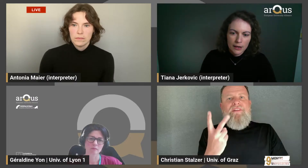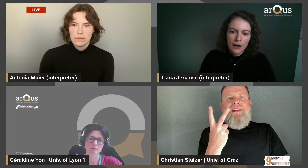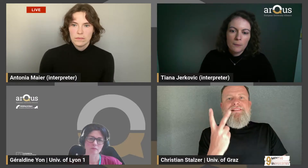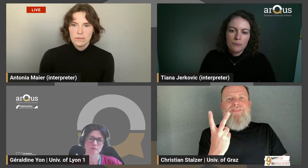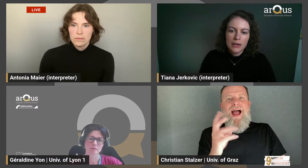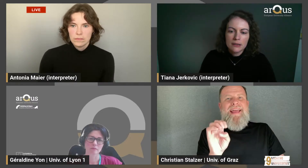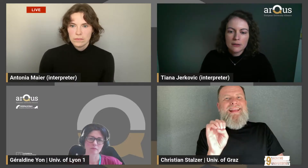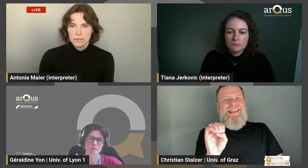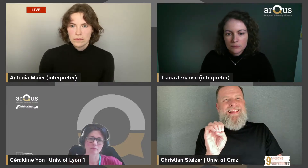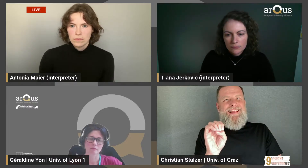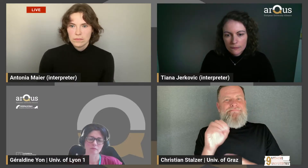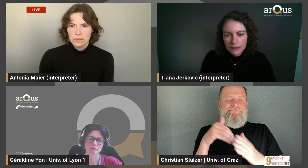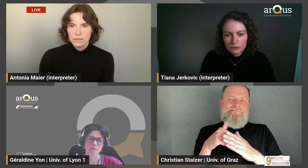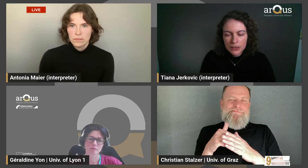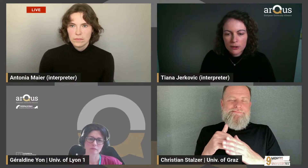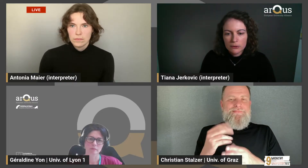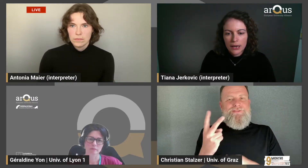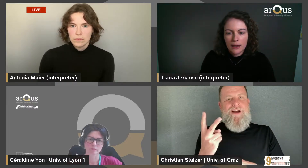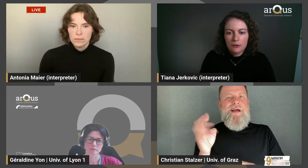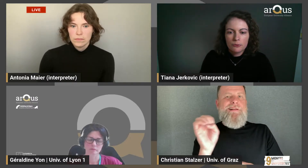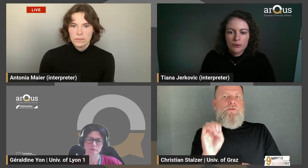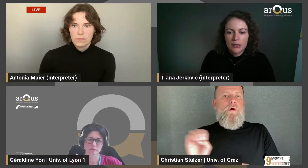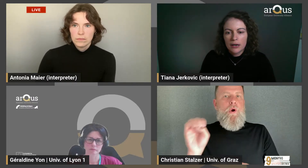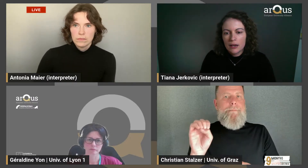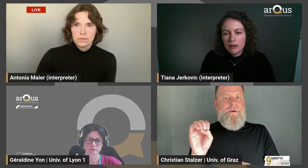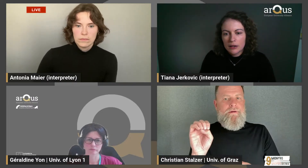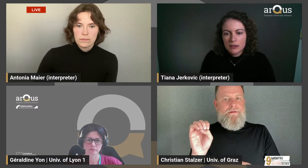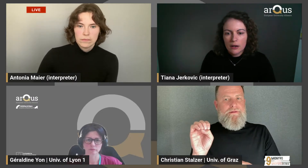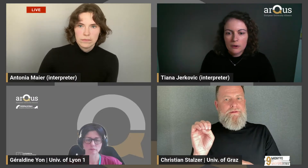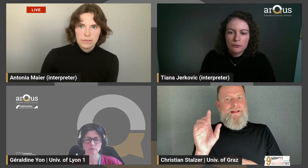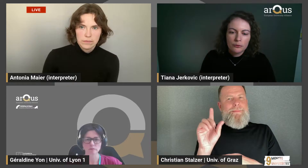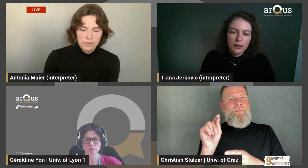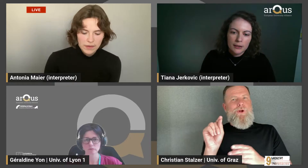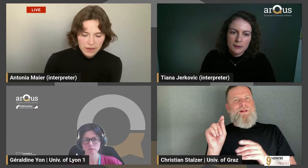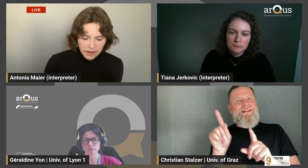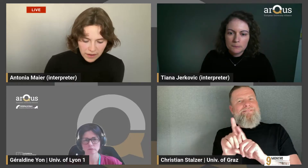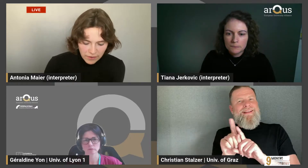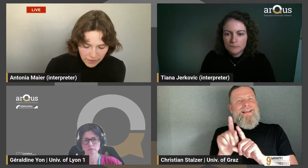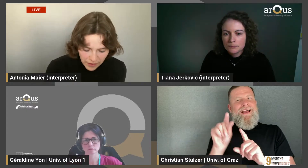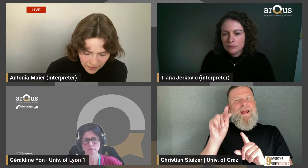forward. But we don't have a lot of